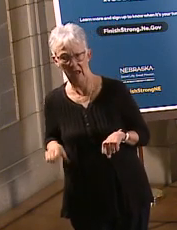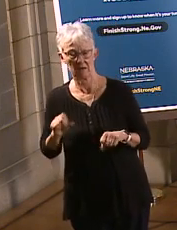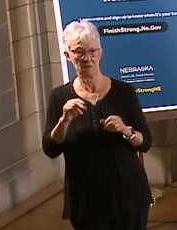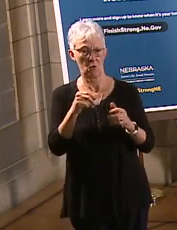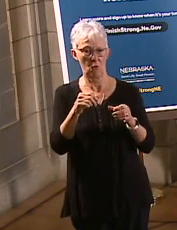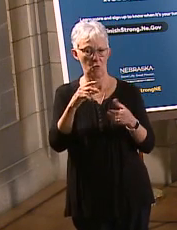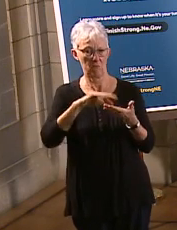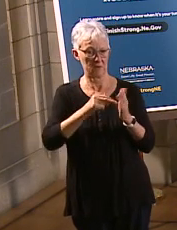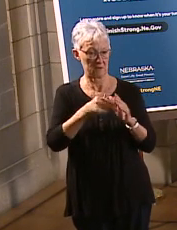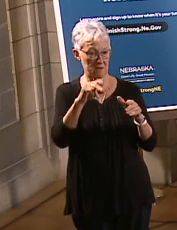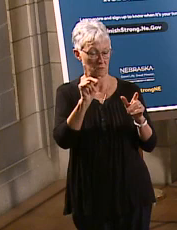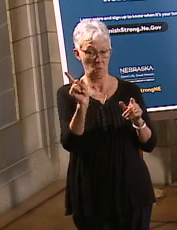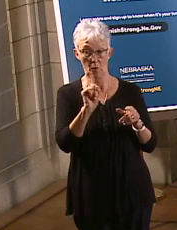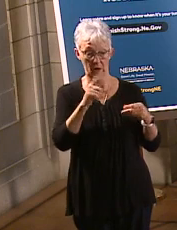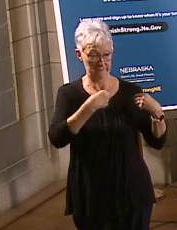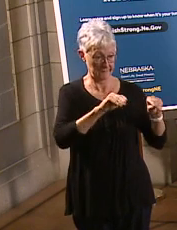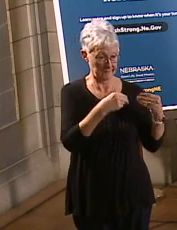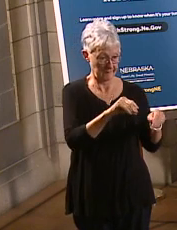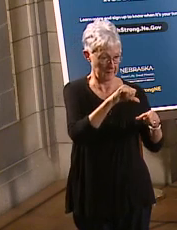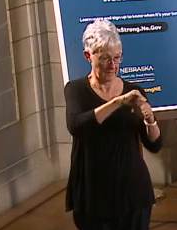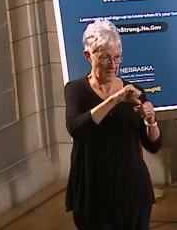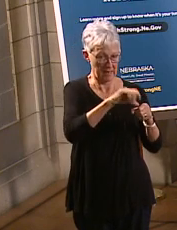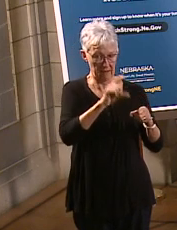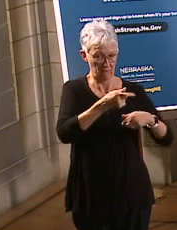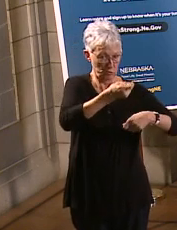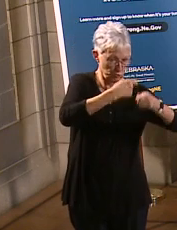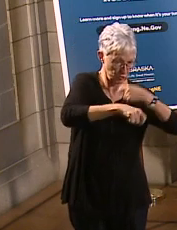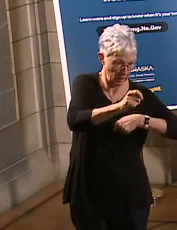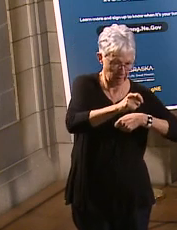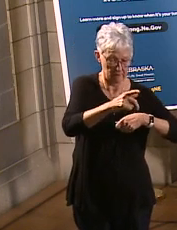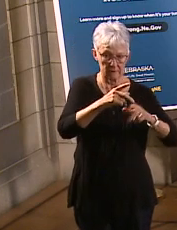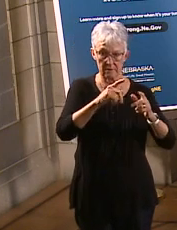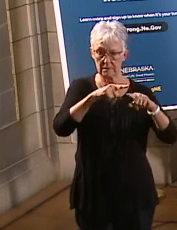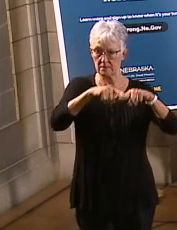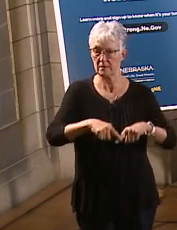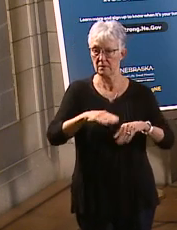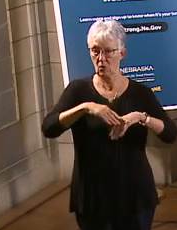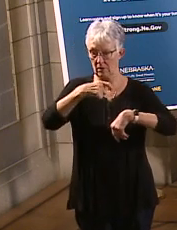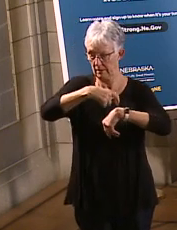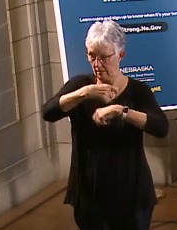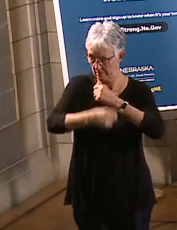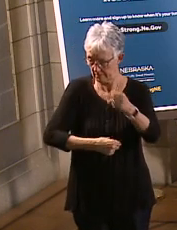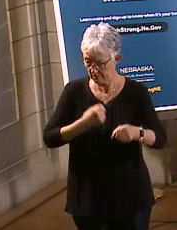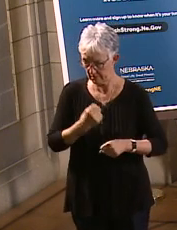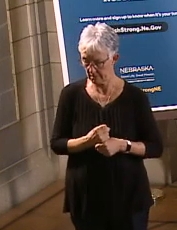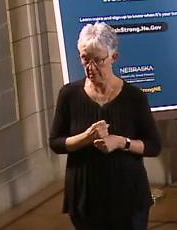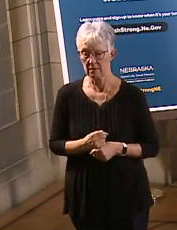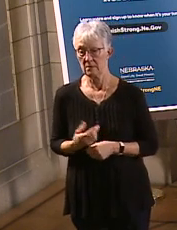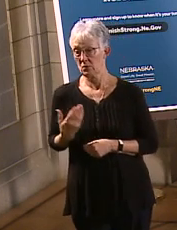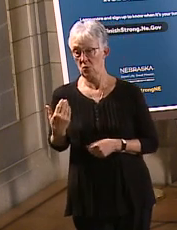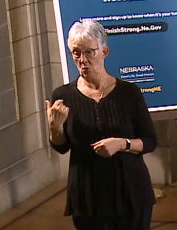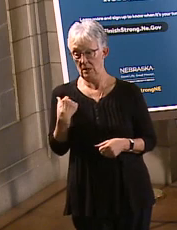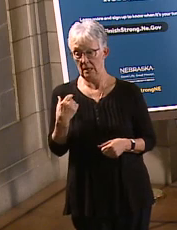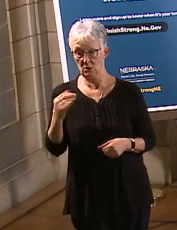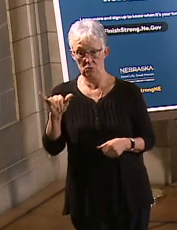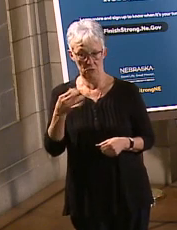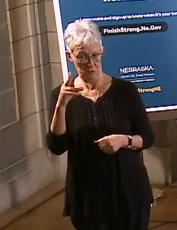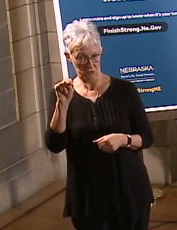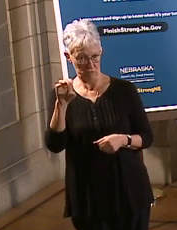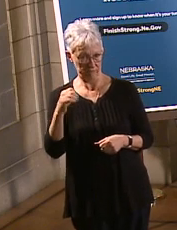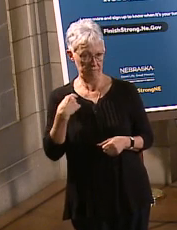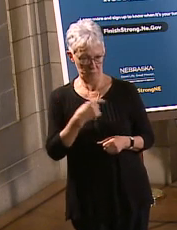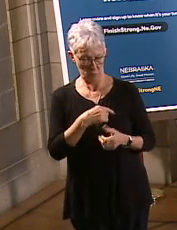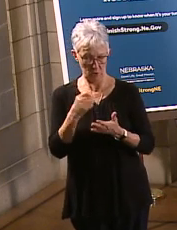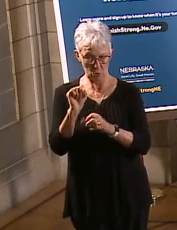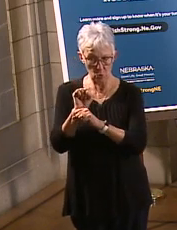forth. So a great way to help promote ethanol. In June, we started working on a pilot project in consultation with the